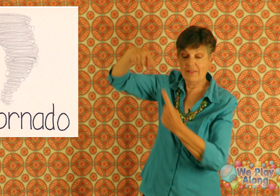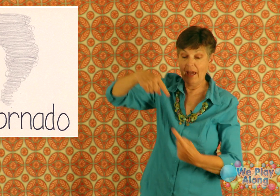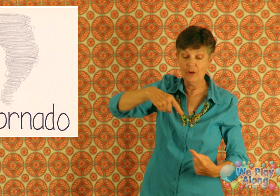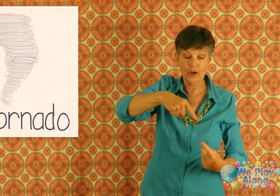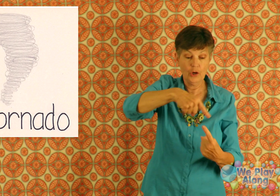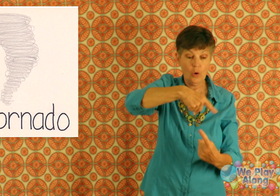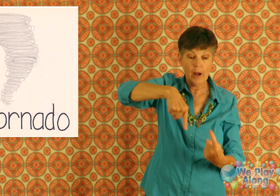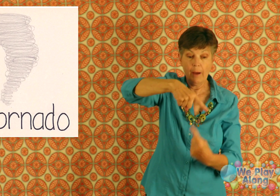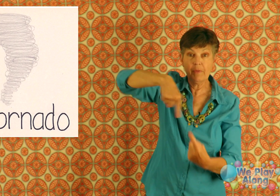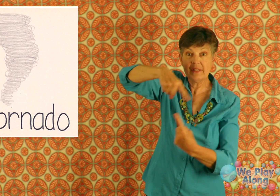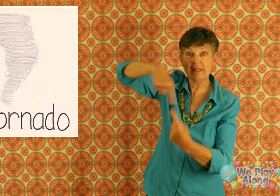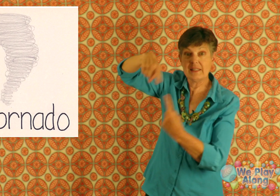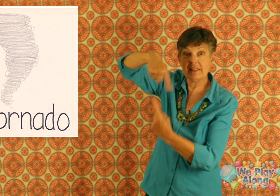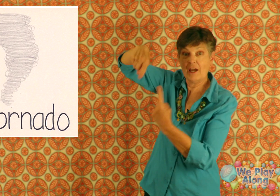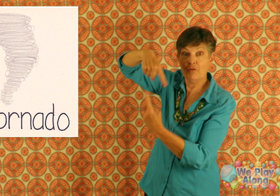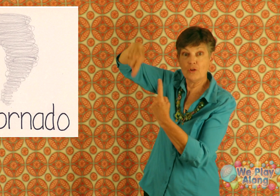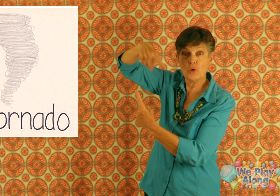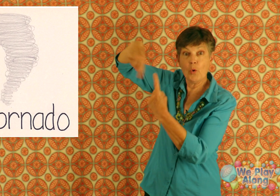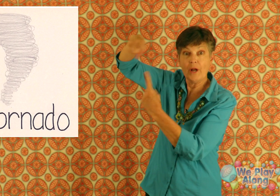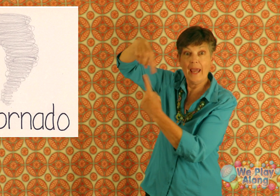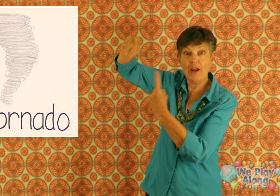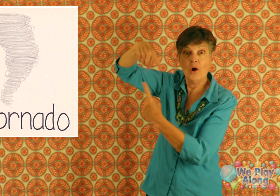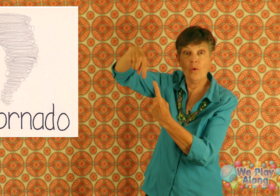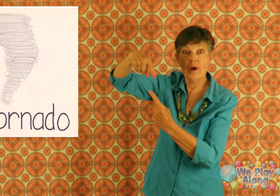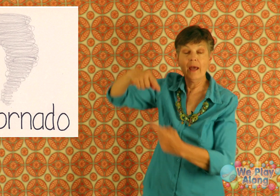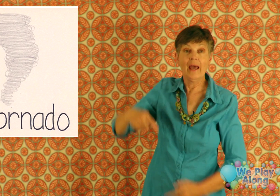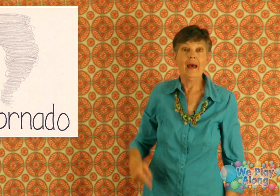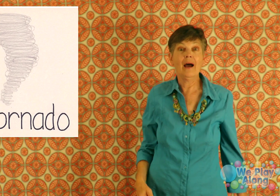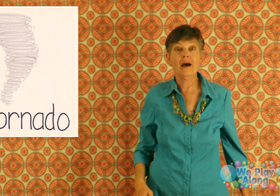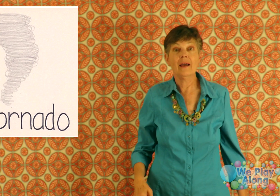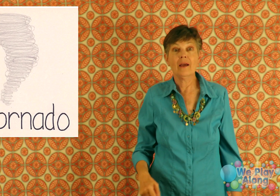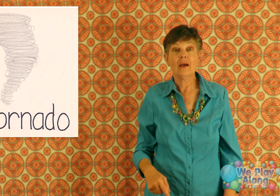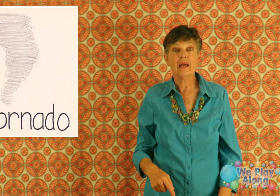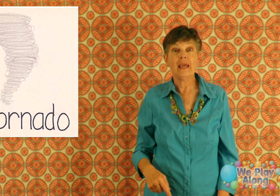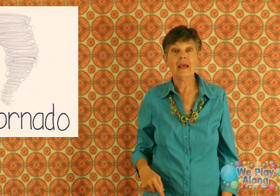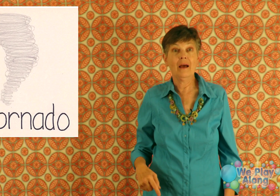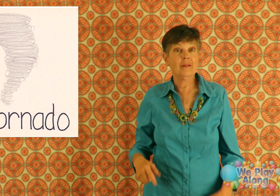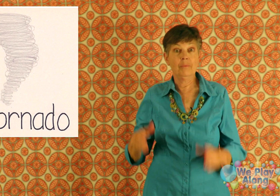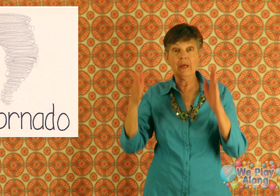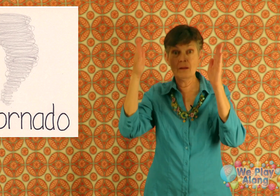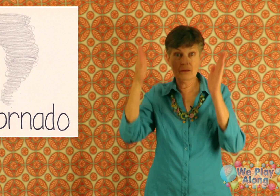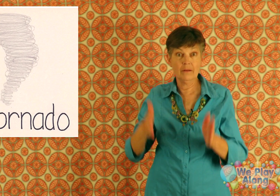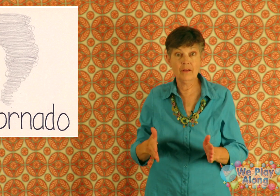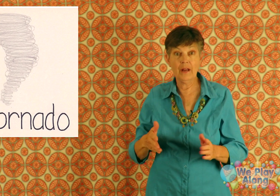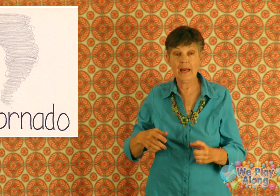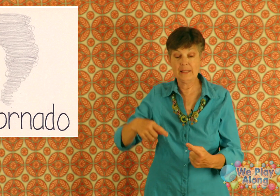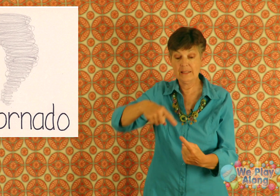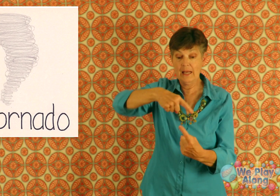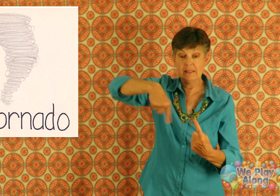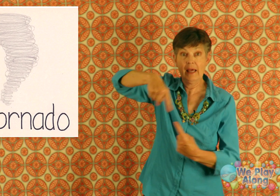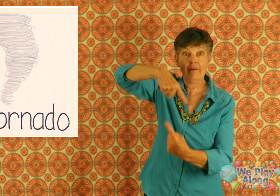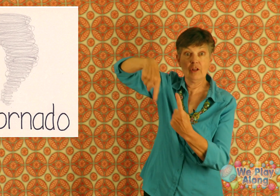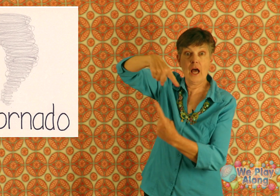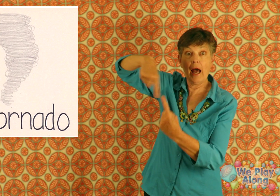that, and you're going to go up. This is a sign for tornado. On the middle United States, they have lots